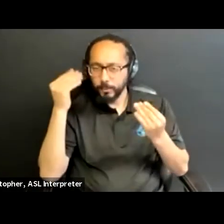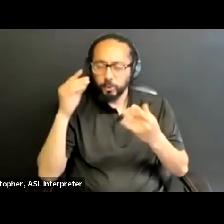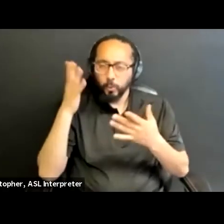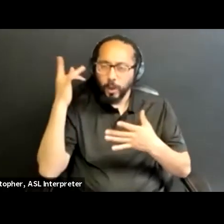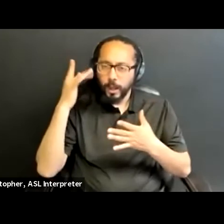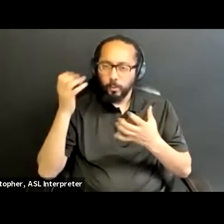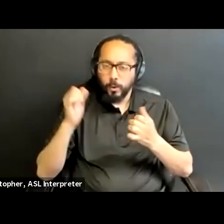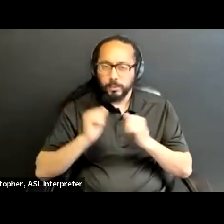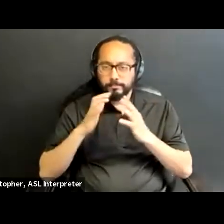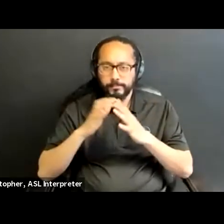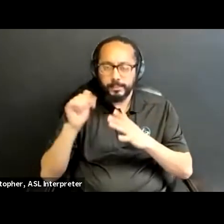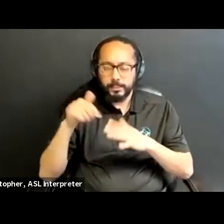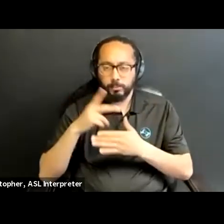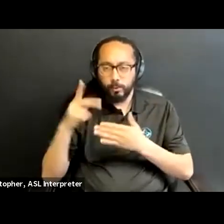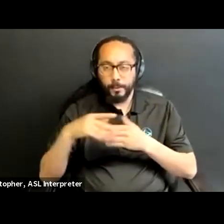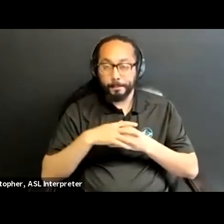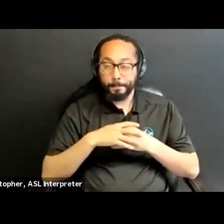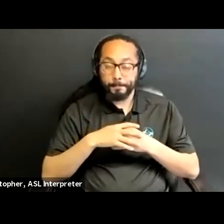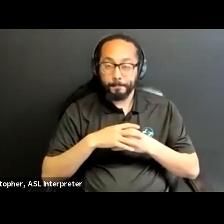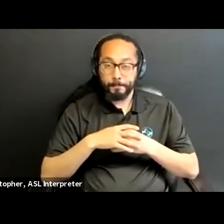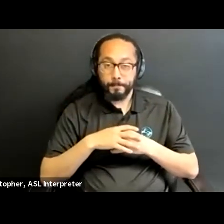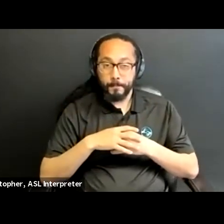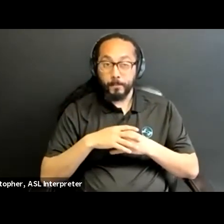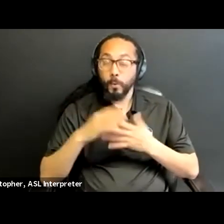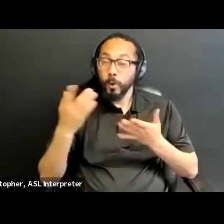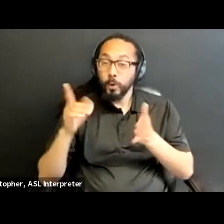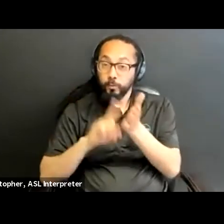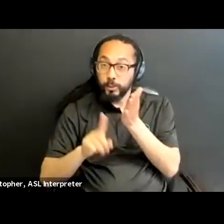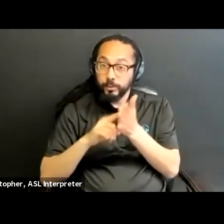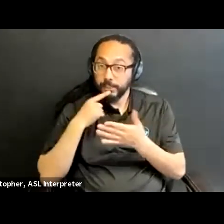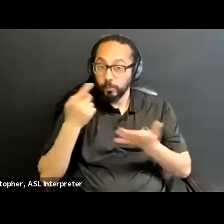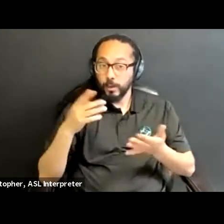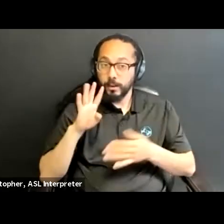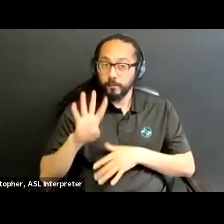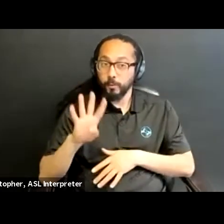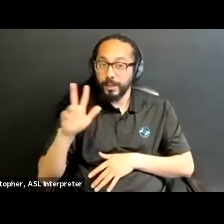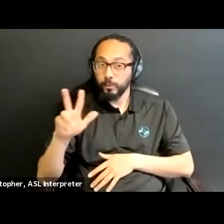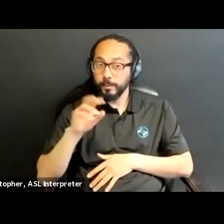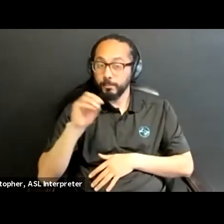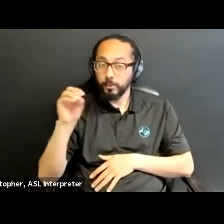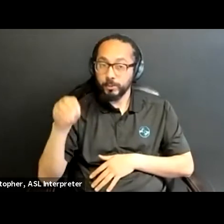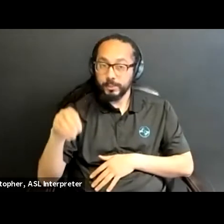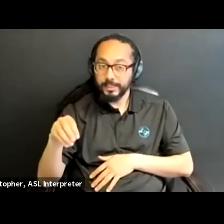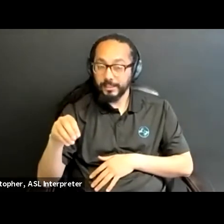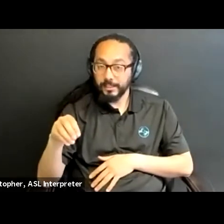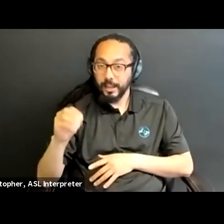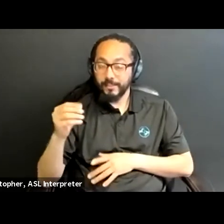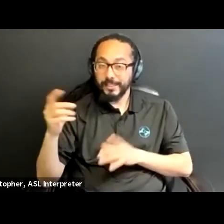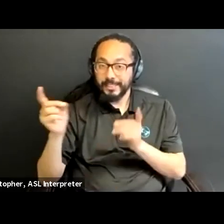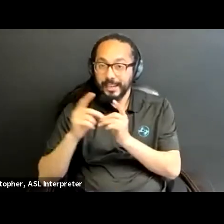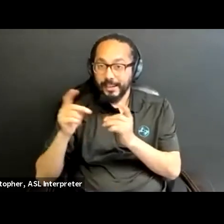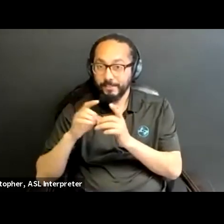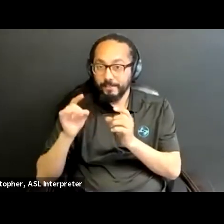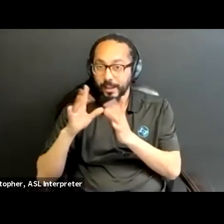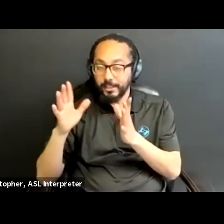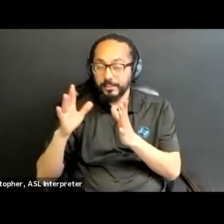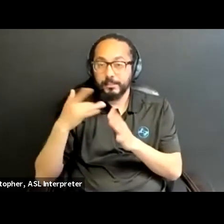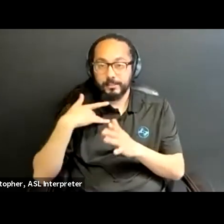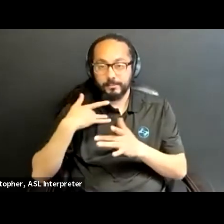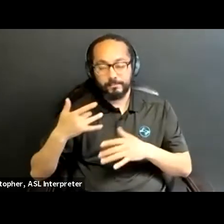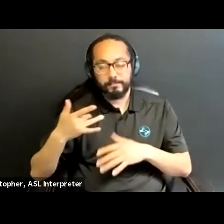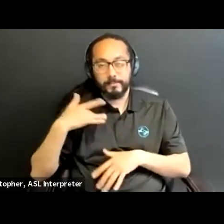program. Research has shown that 43% of dating violence occurs between young people ages 15 to 24.